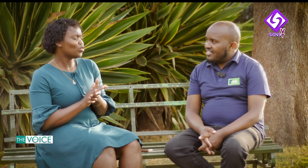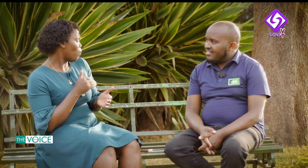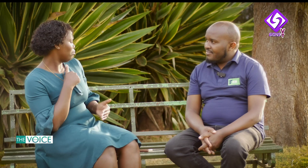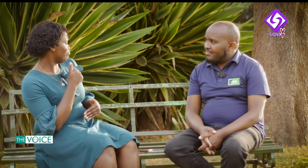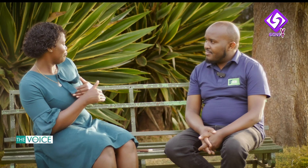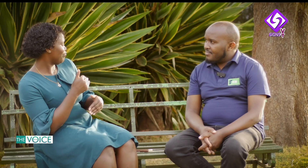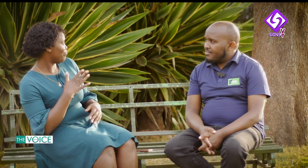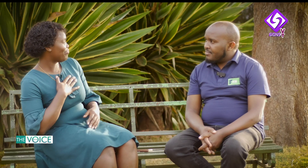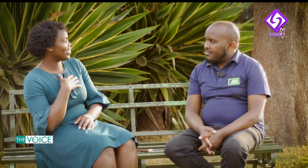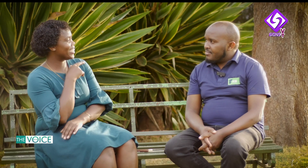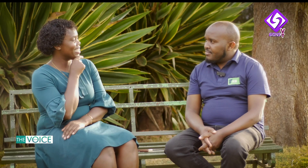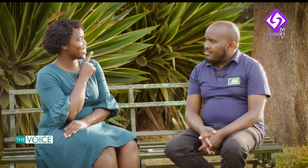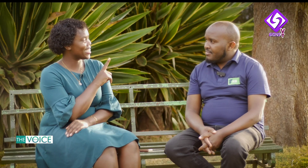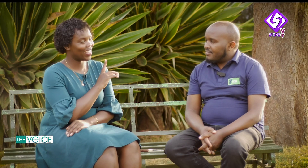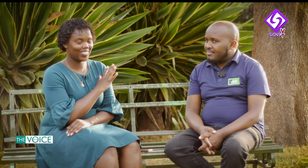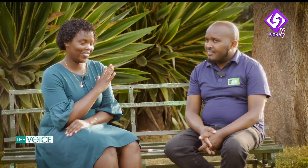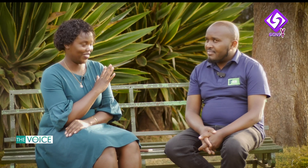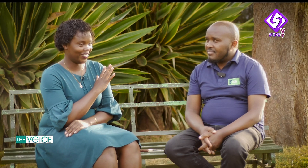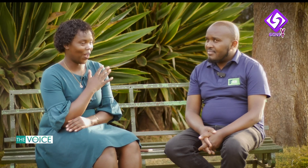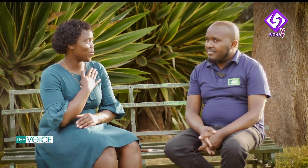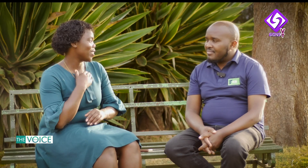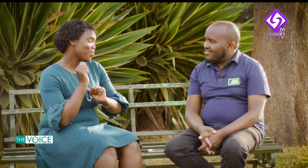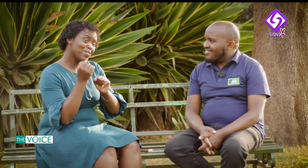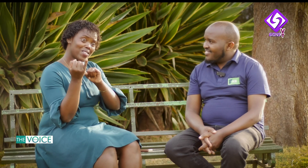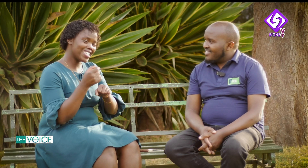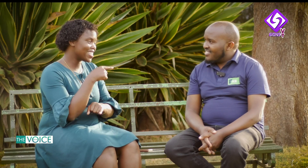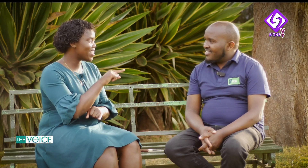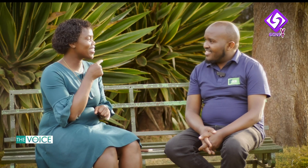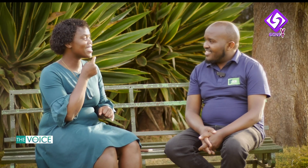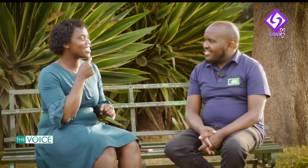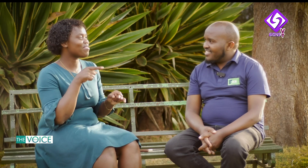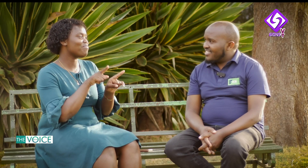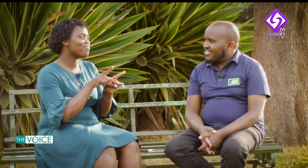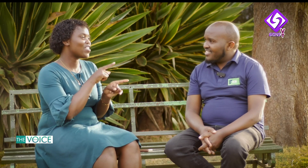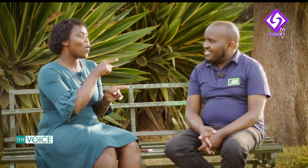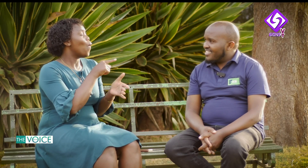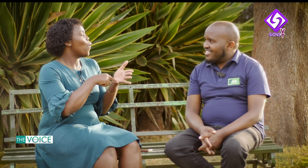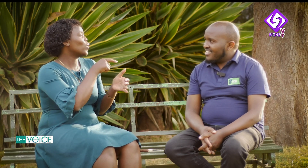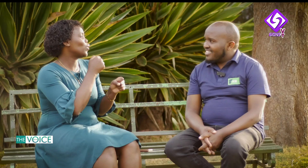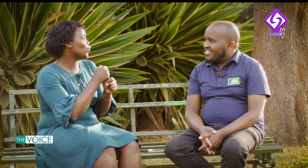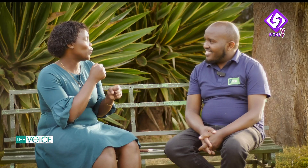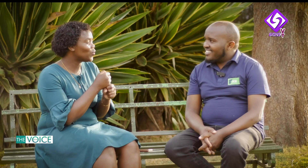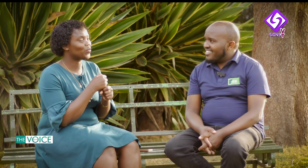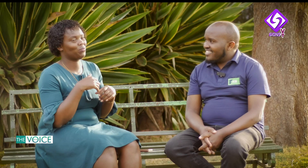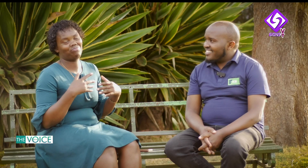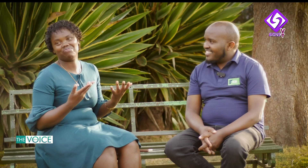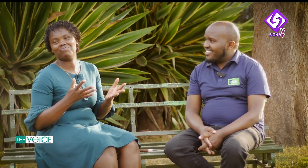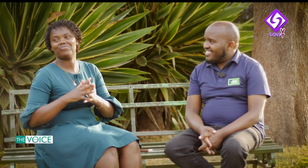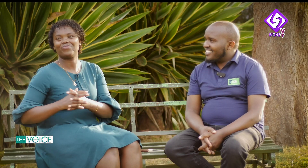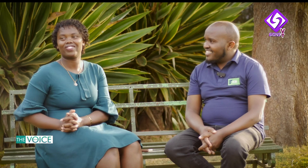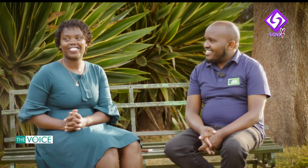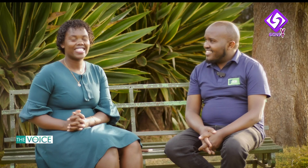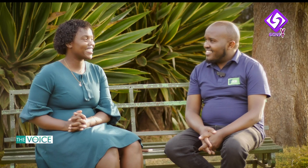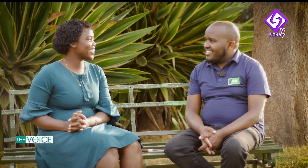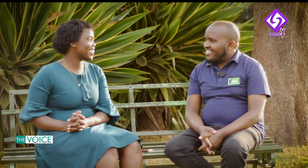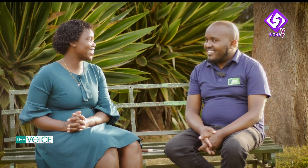So we have had a lot that has happened that is really interesting. Over to my guest. Kindly introduce yourself. Tell us what you